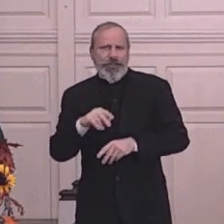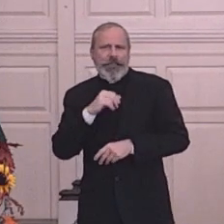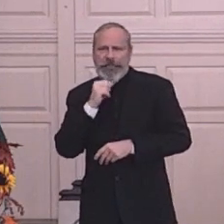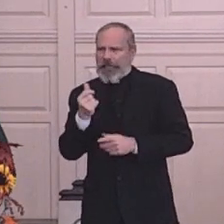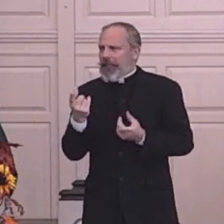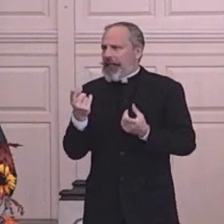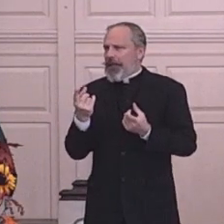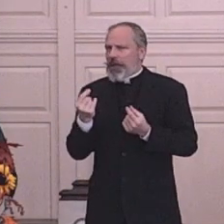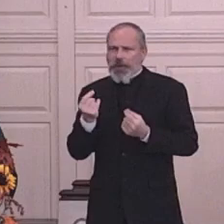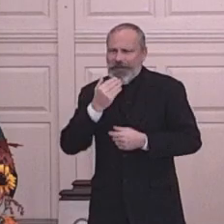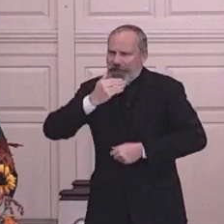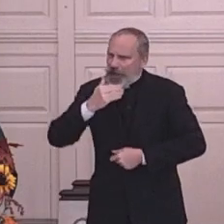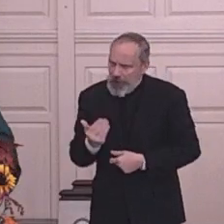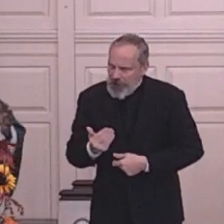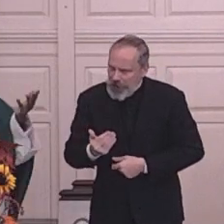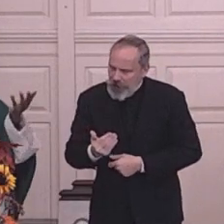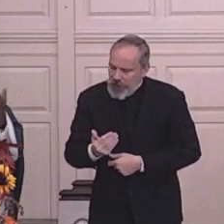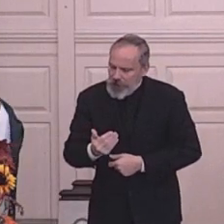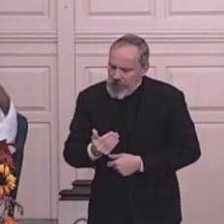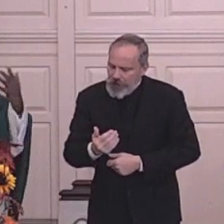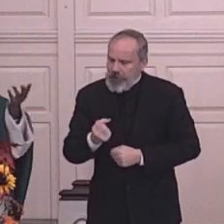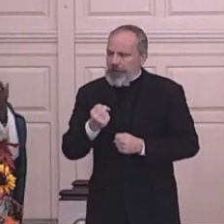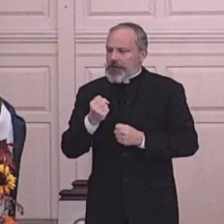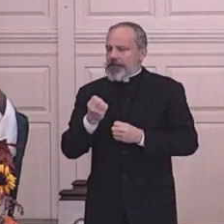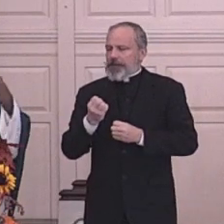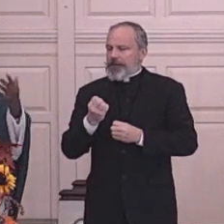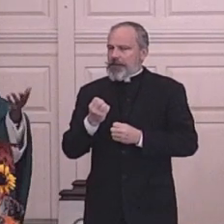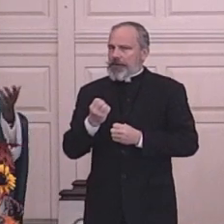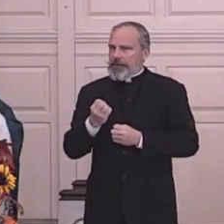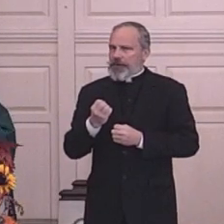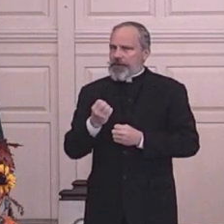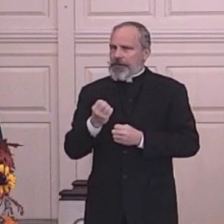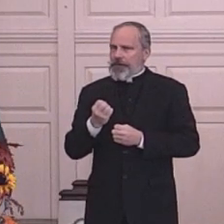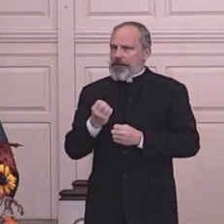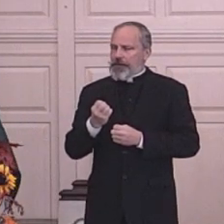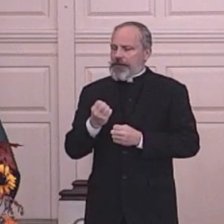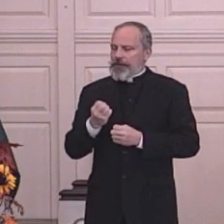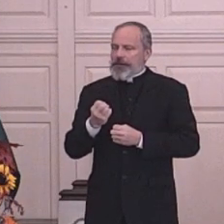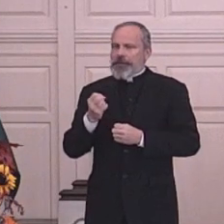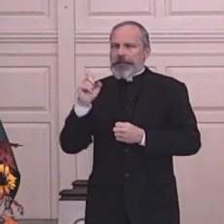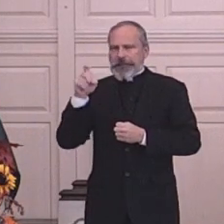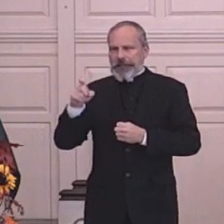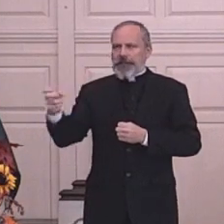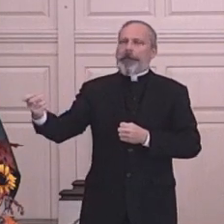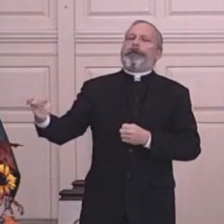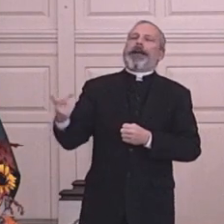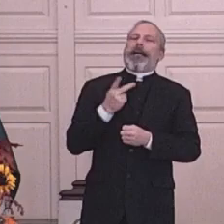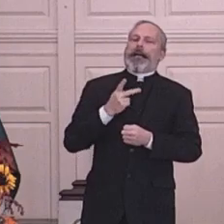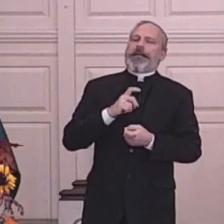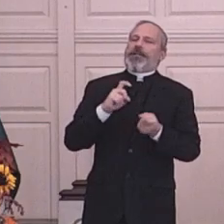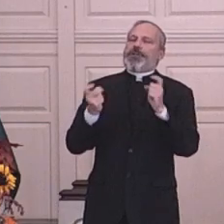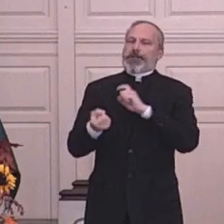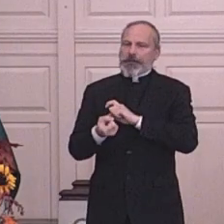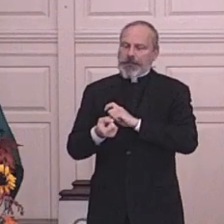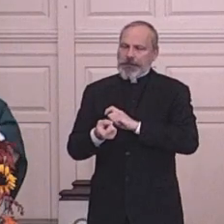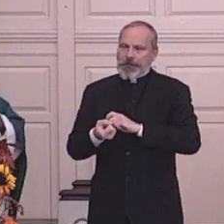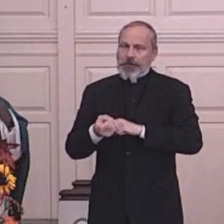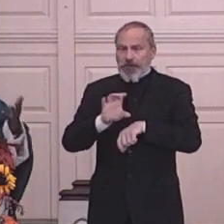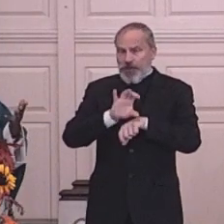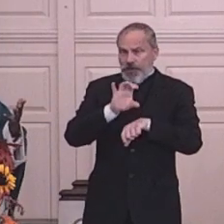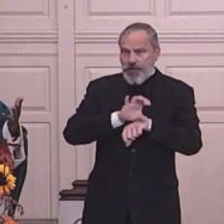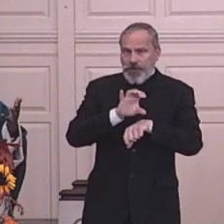doing well. And so they are called back. They are called to conversion. In the church, there is no room